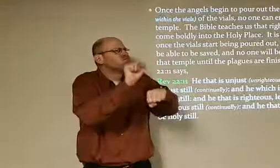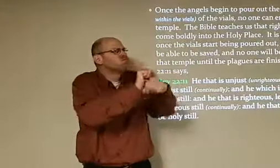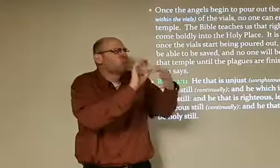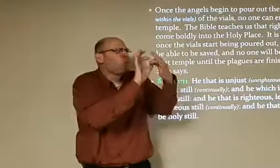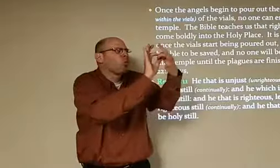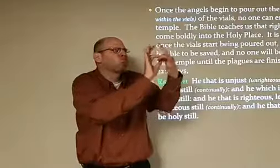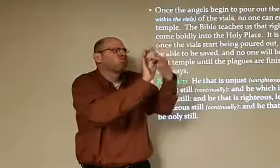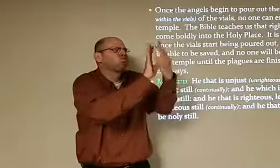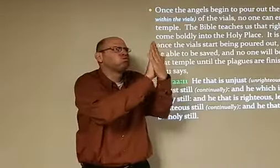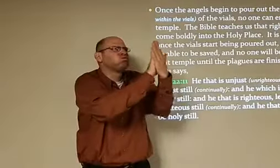still.